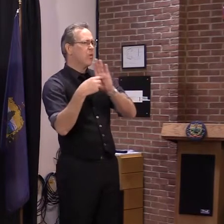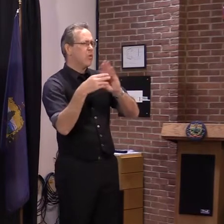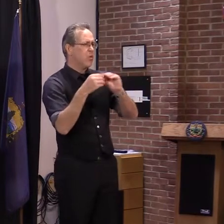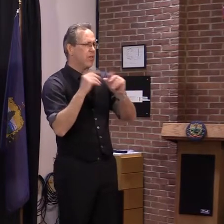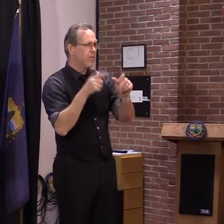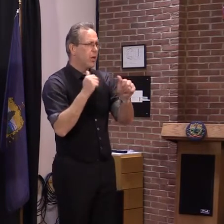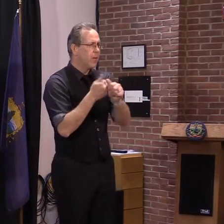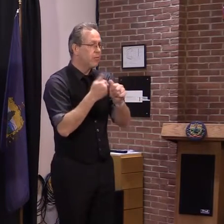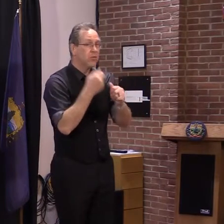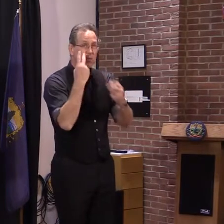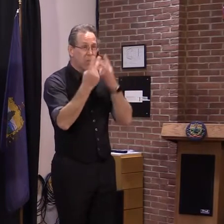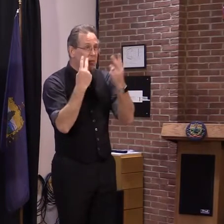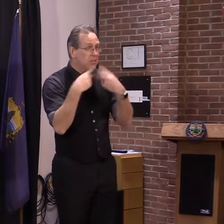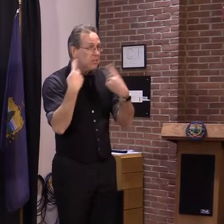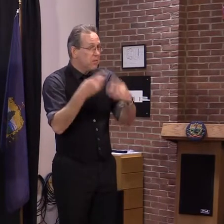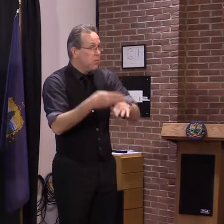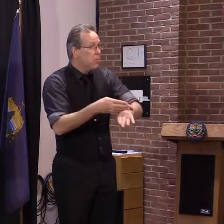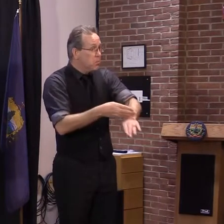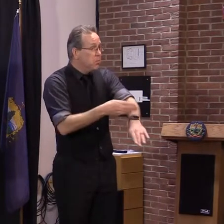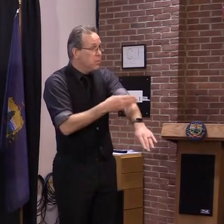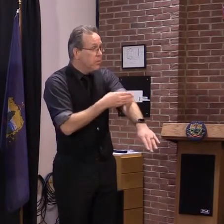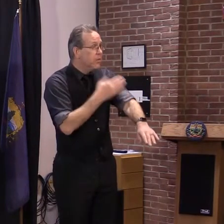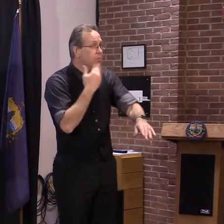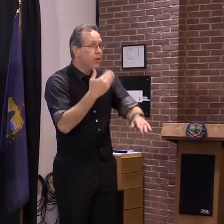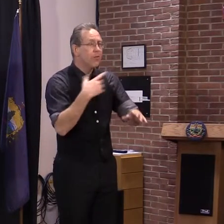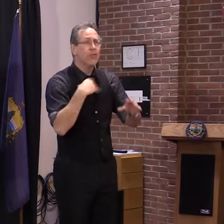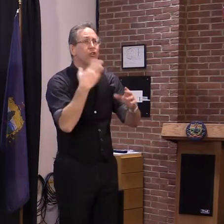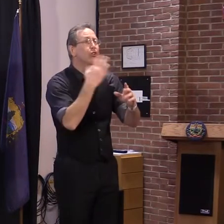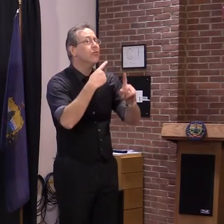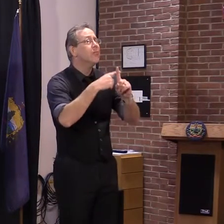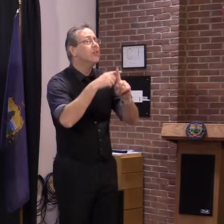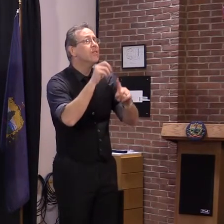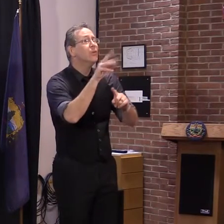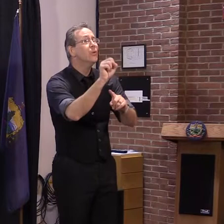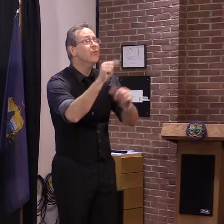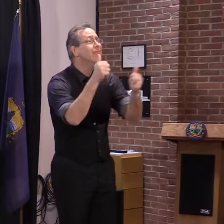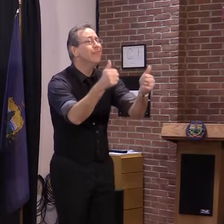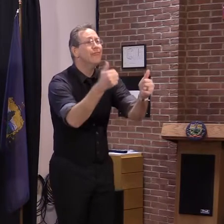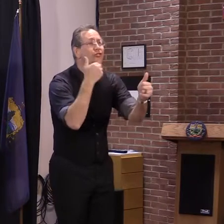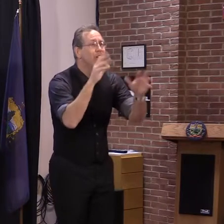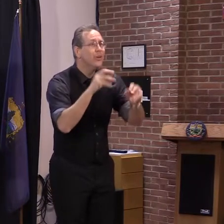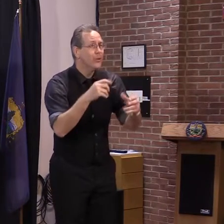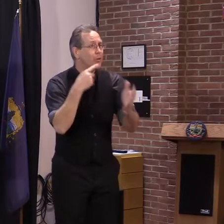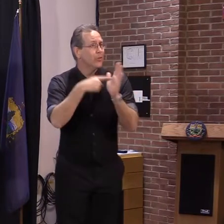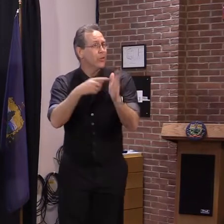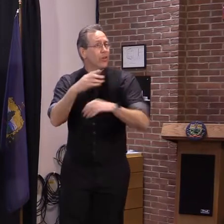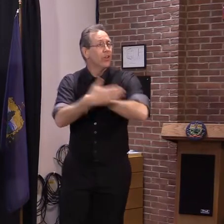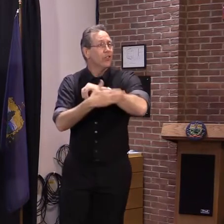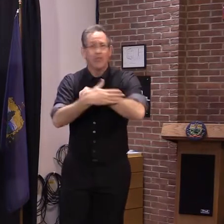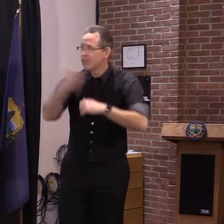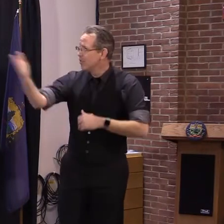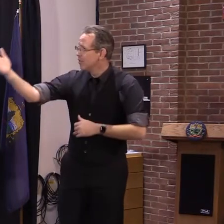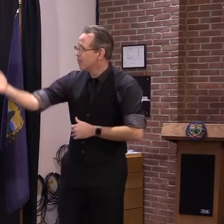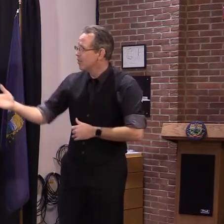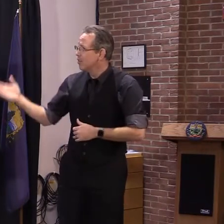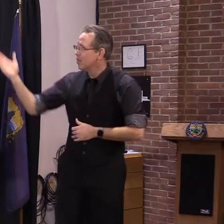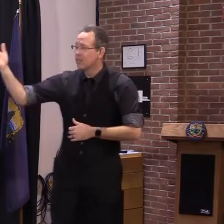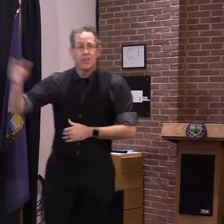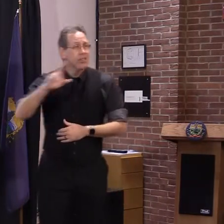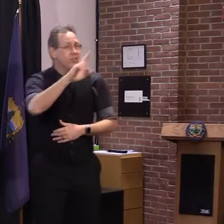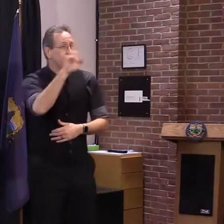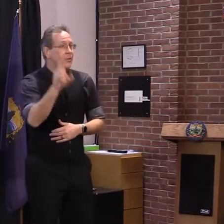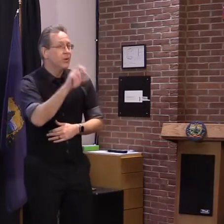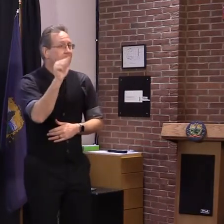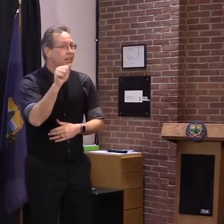trends and good news across the region, across the country, and here in Vermont as well. Looking across the country, every single state,